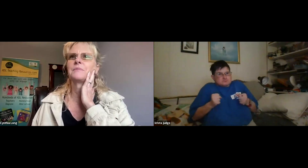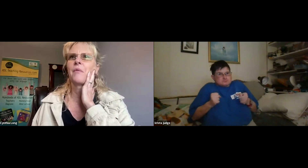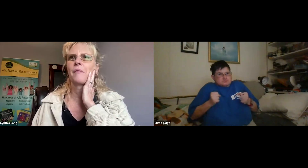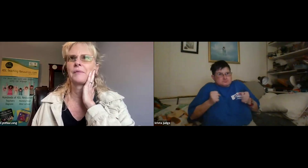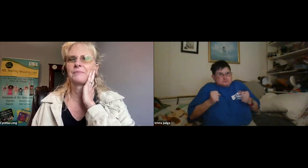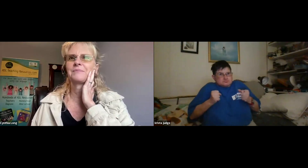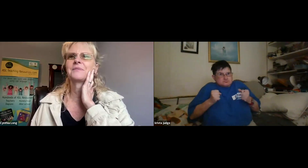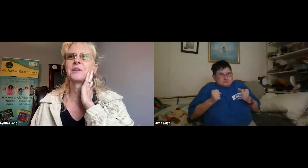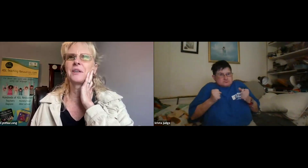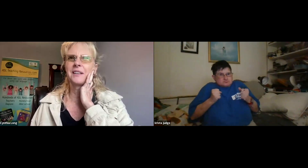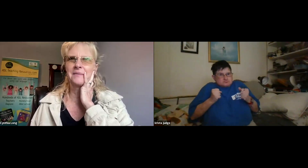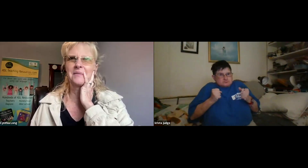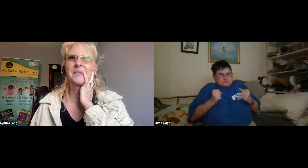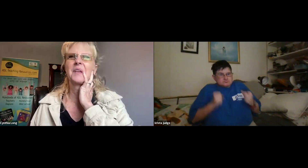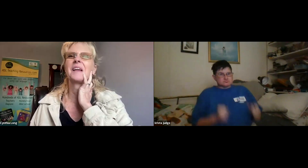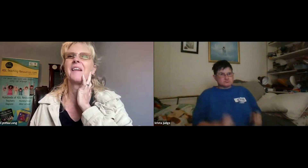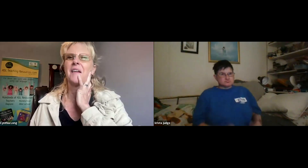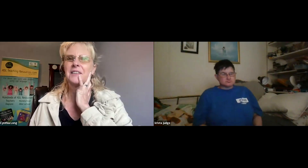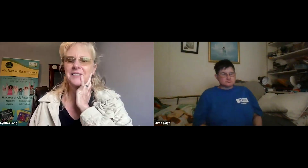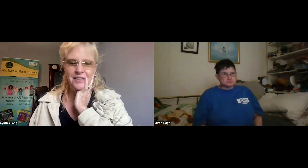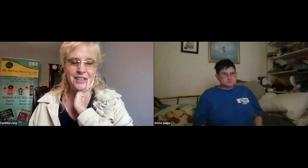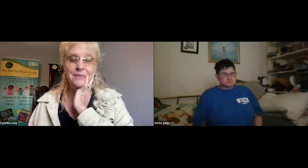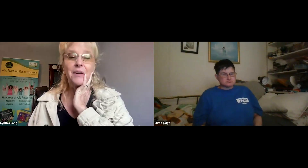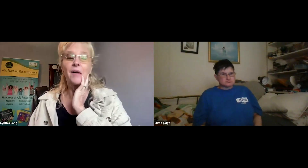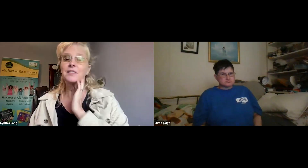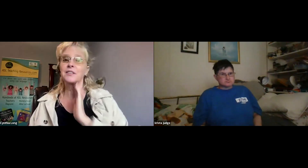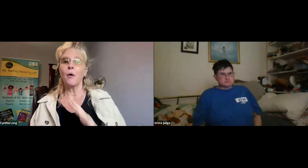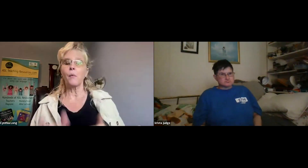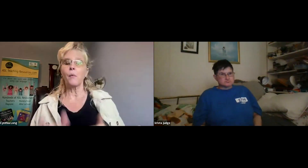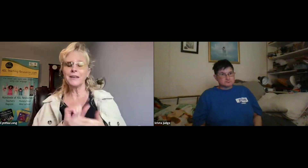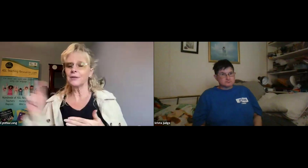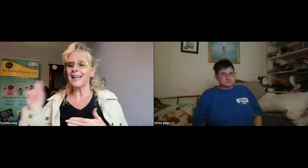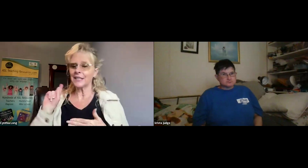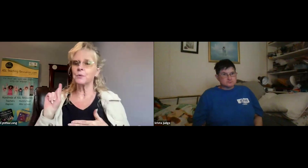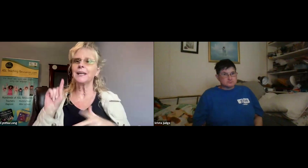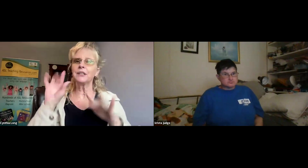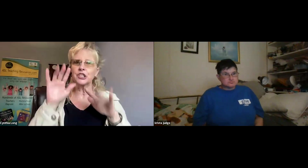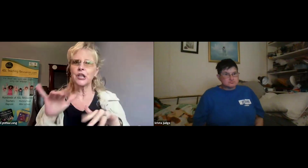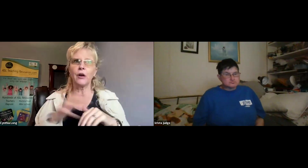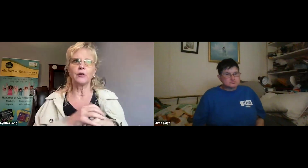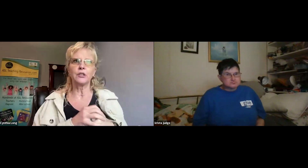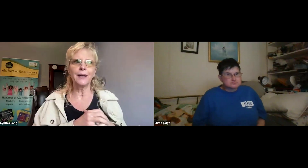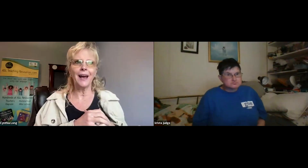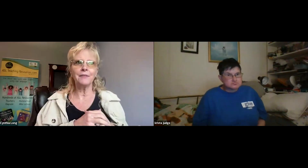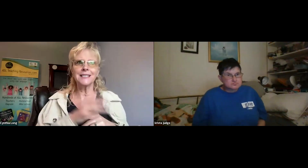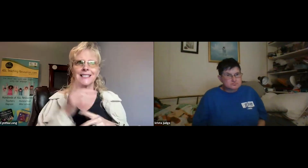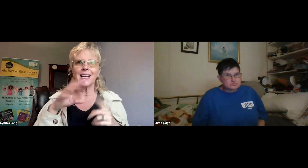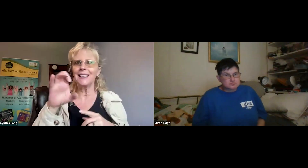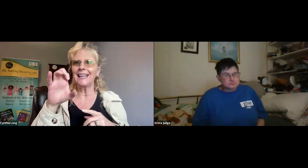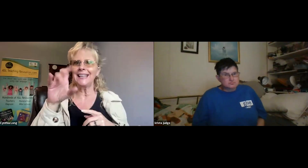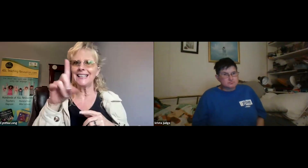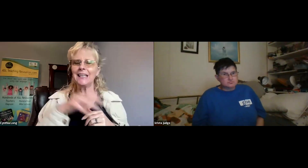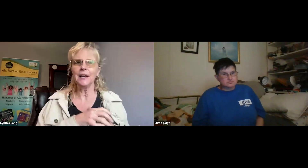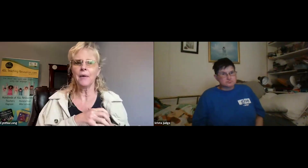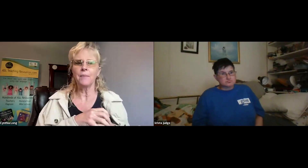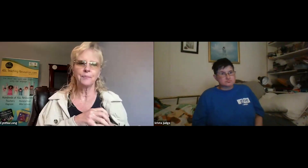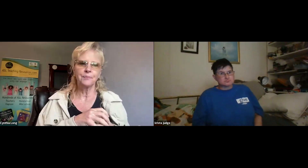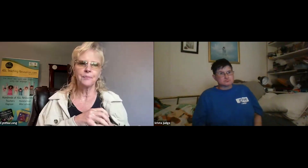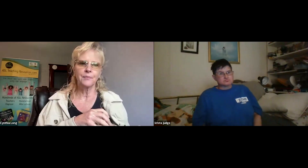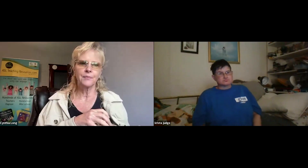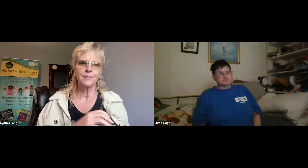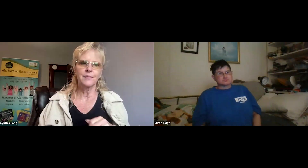Snow. Good. Good. So we knew last week snow. Do we have to sign